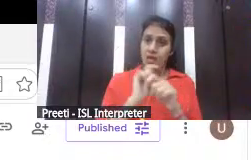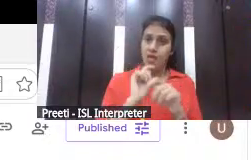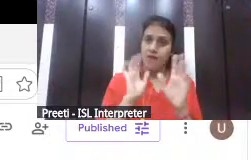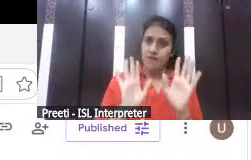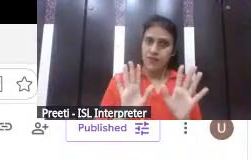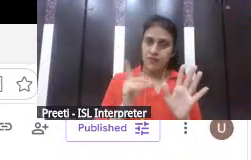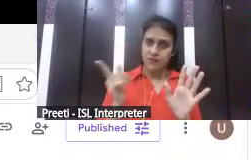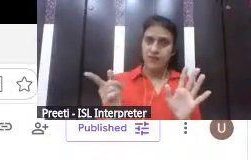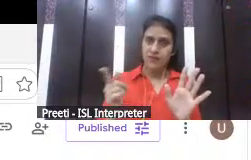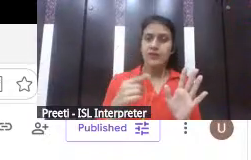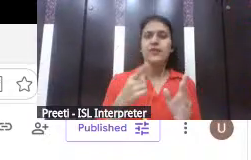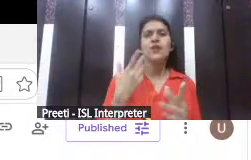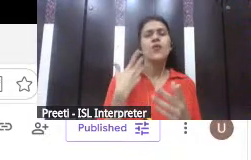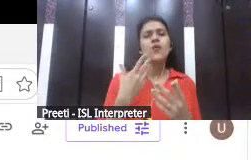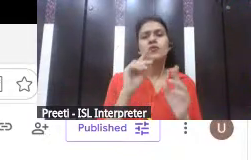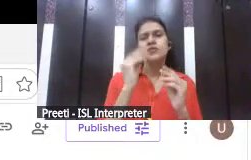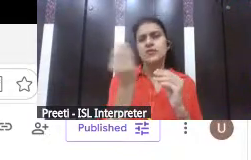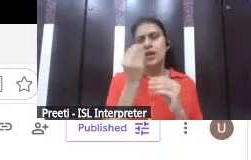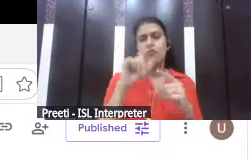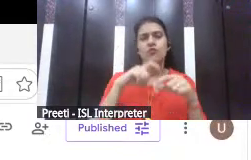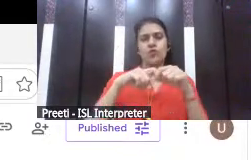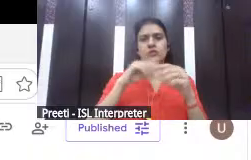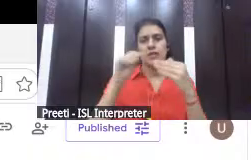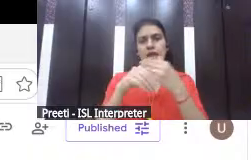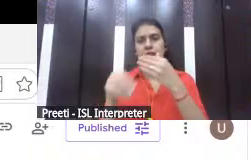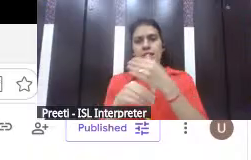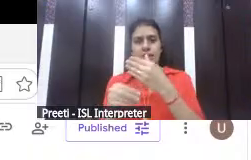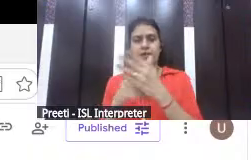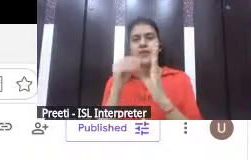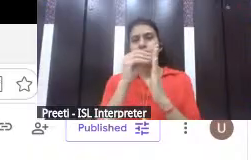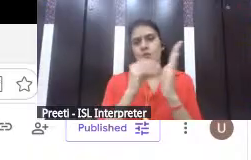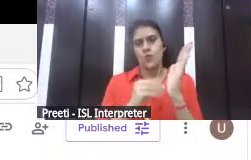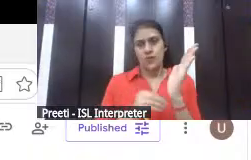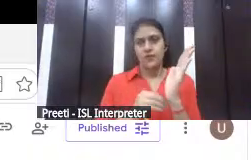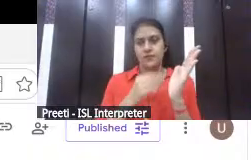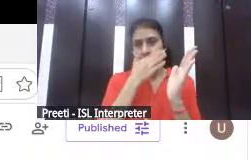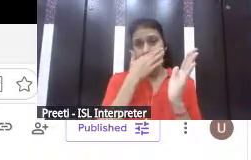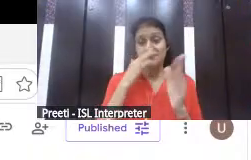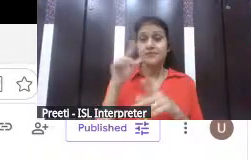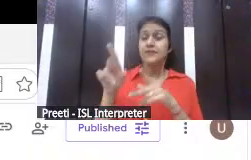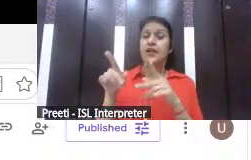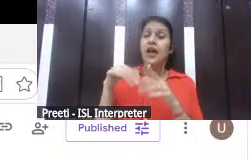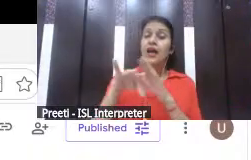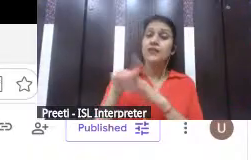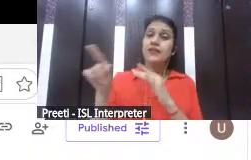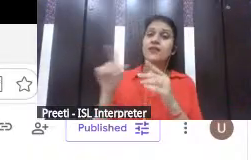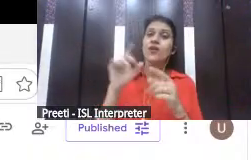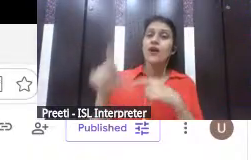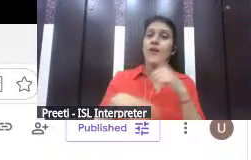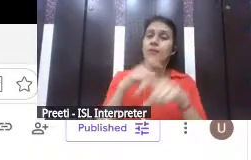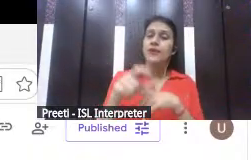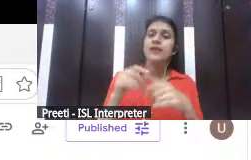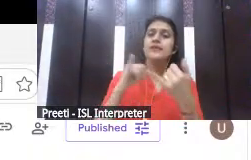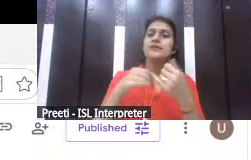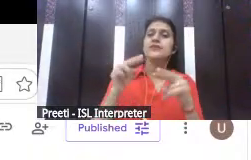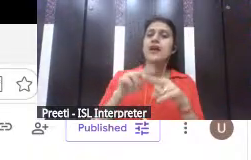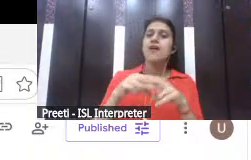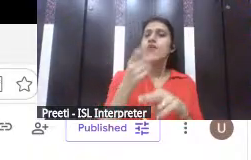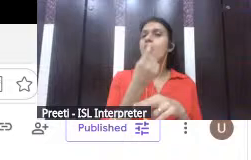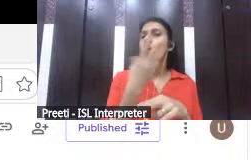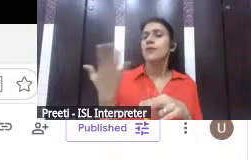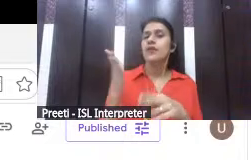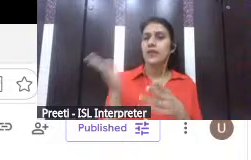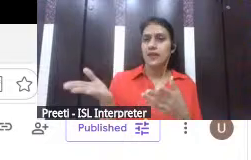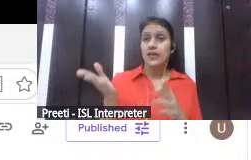applying, we have also included some questions to understand the strength of total employees in the organization, how many people